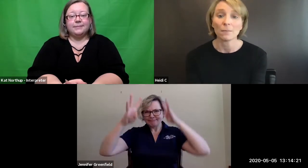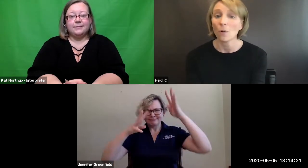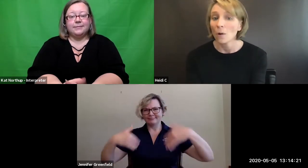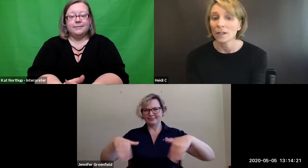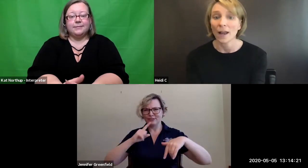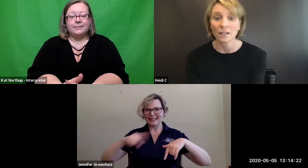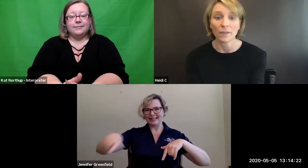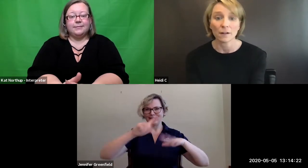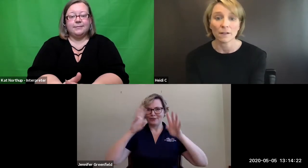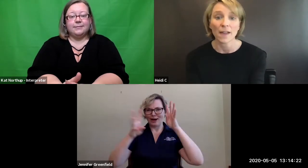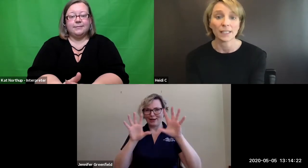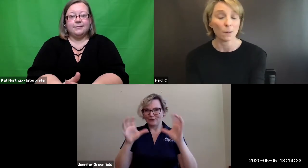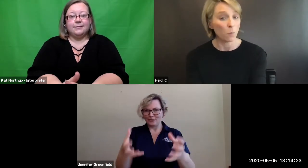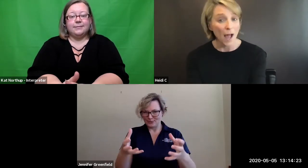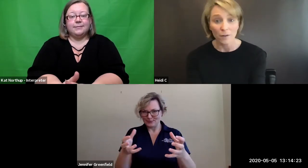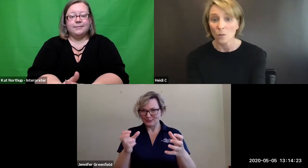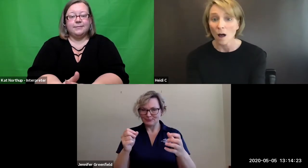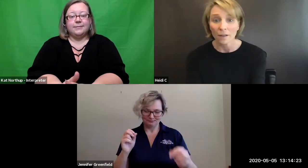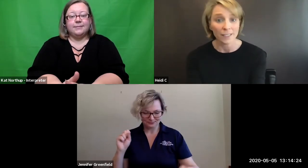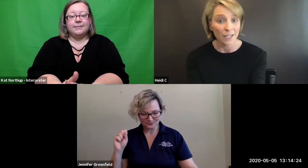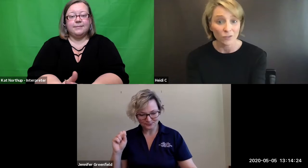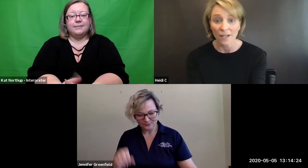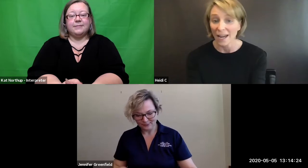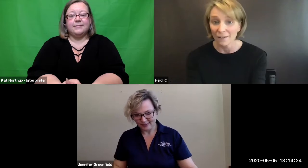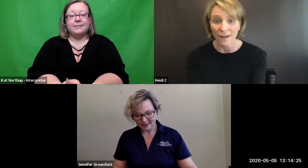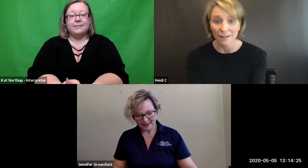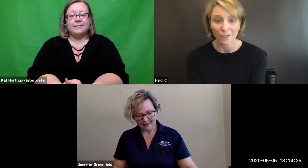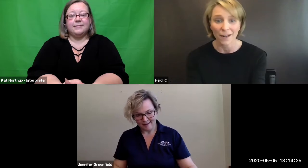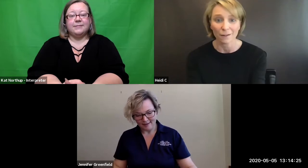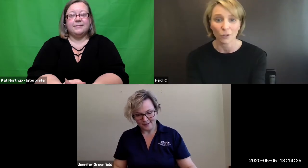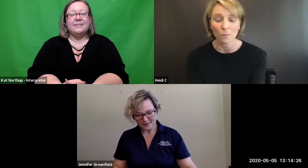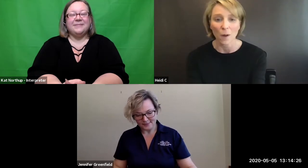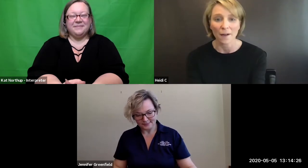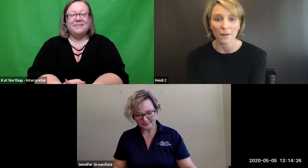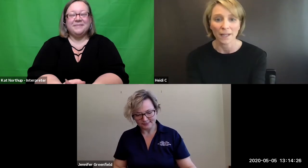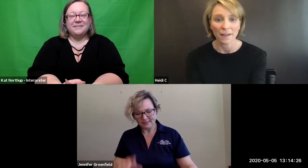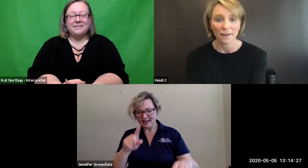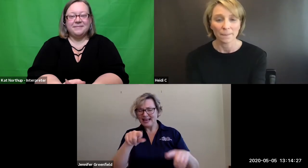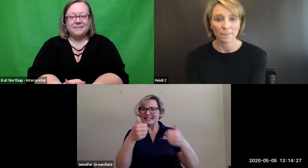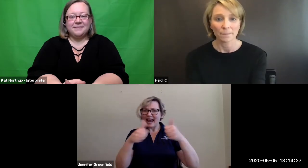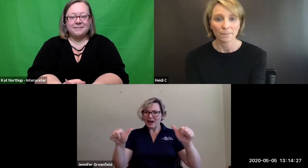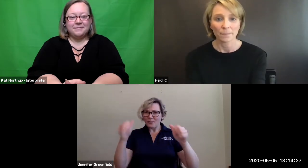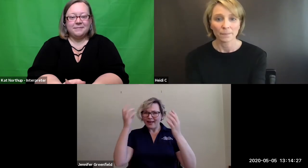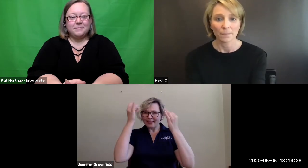many important end of the year events, but wow, you all are such an innovative and creative group. Wow.